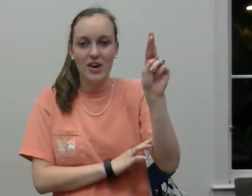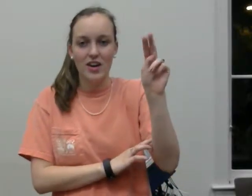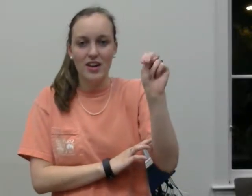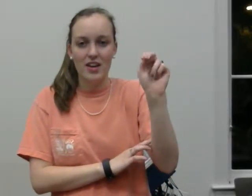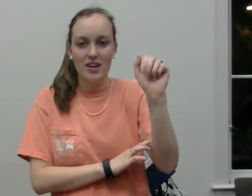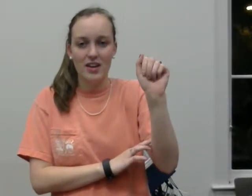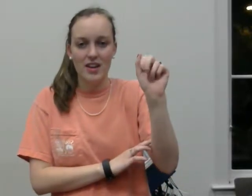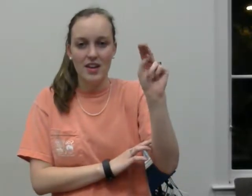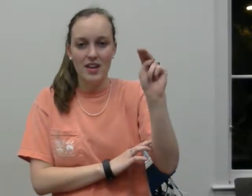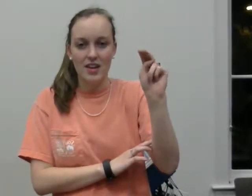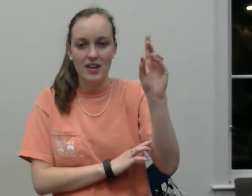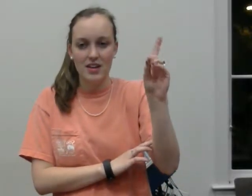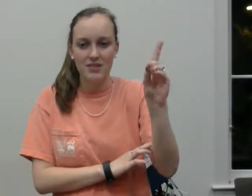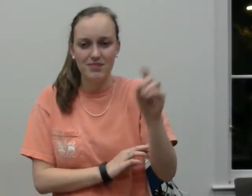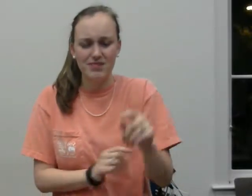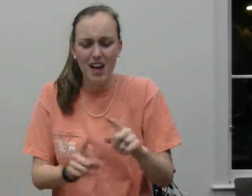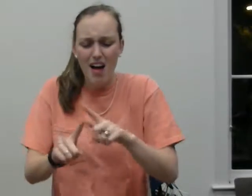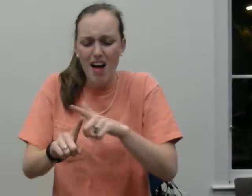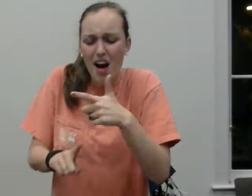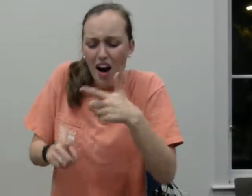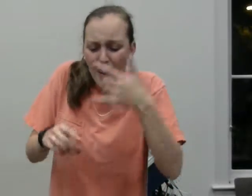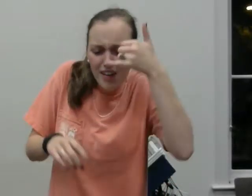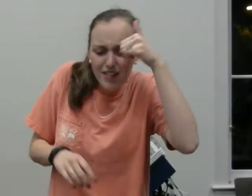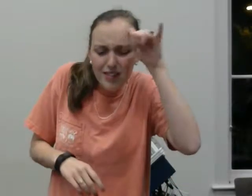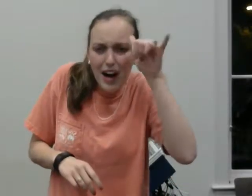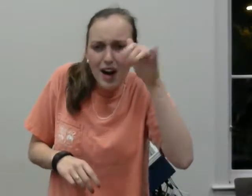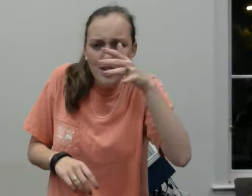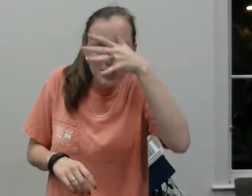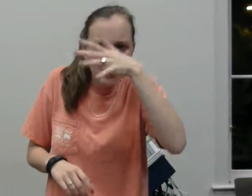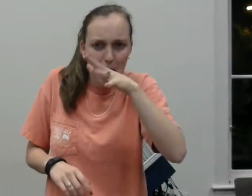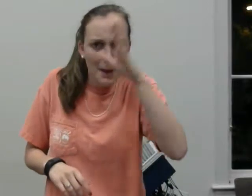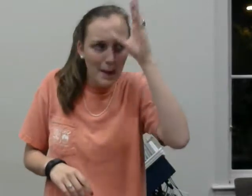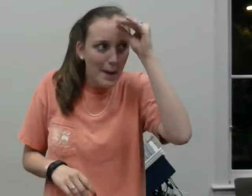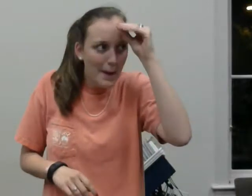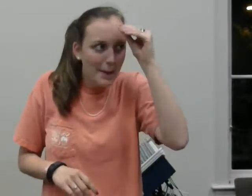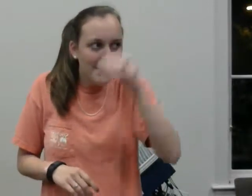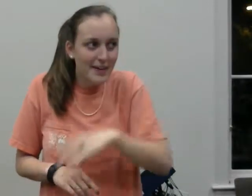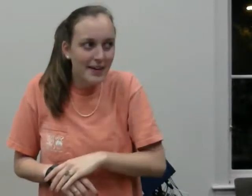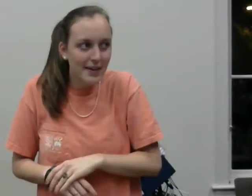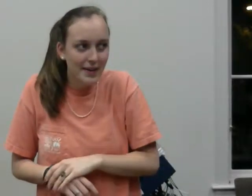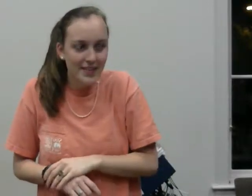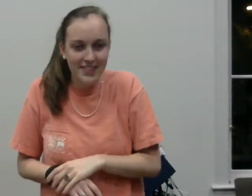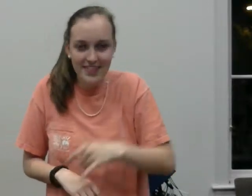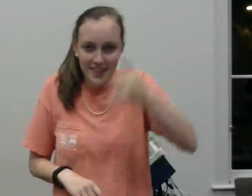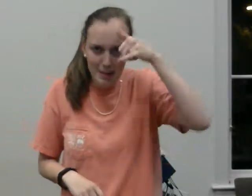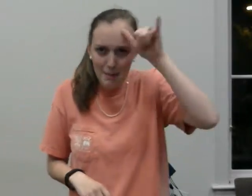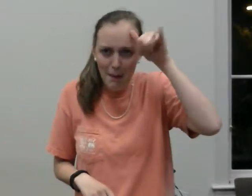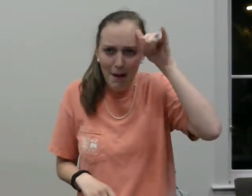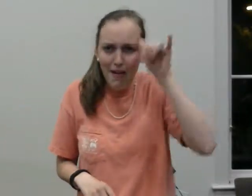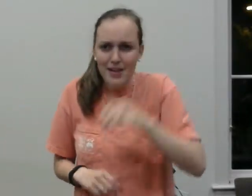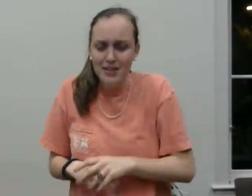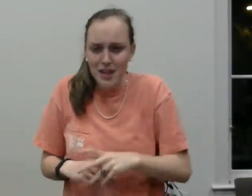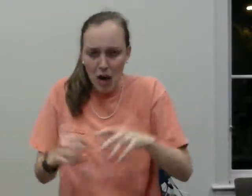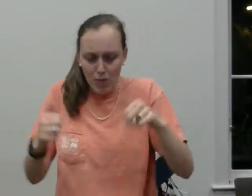All the other little bulls he lived with would run and rub their heads together, but